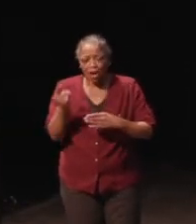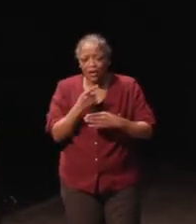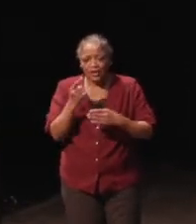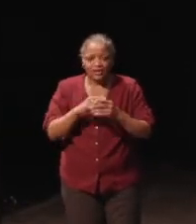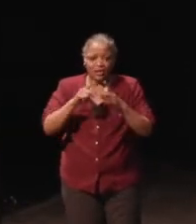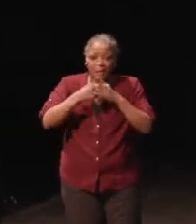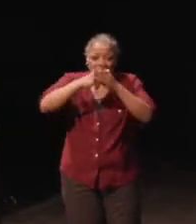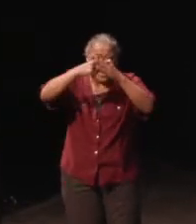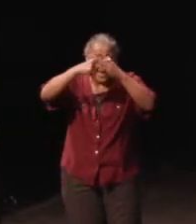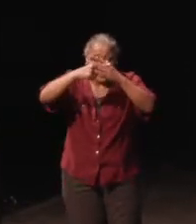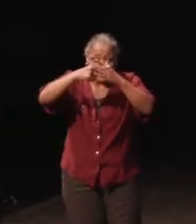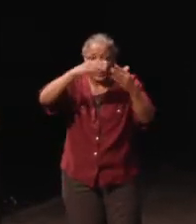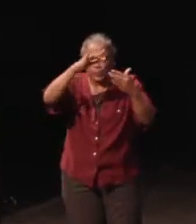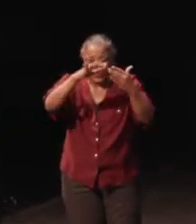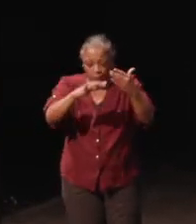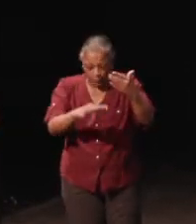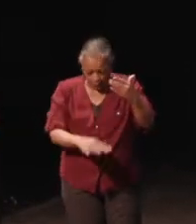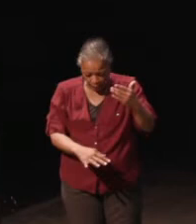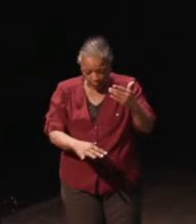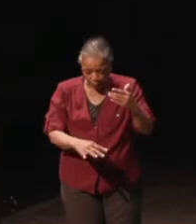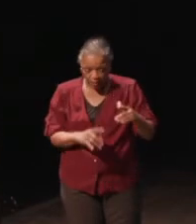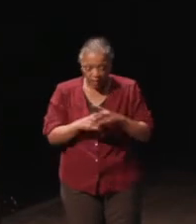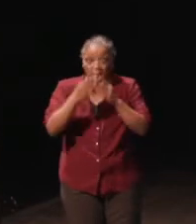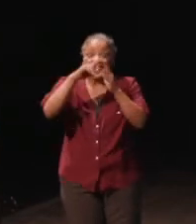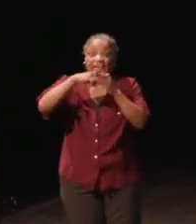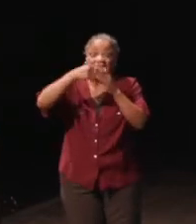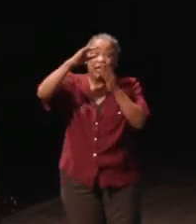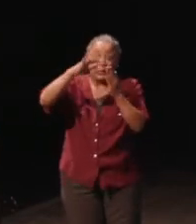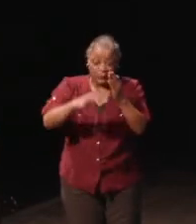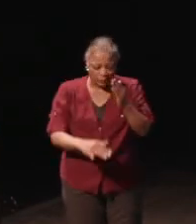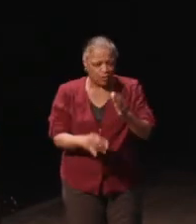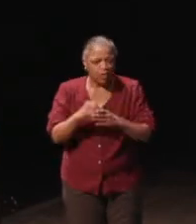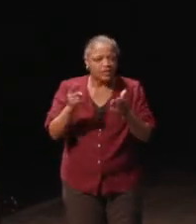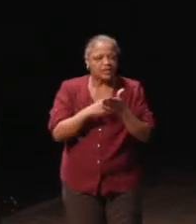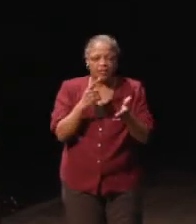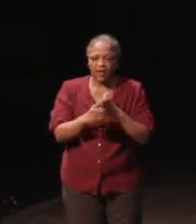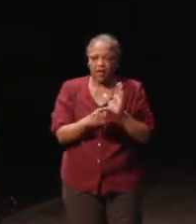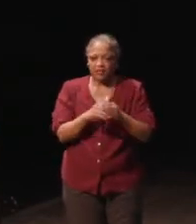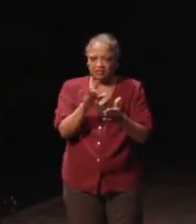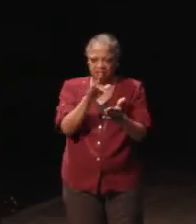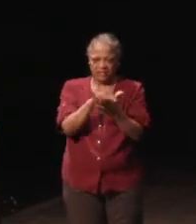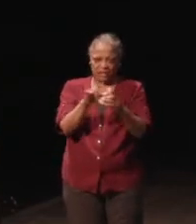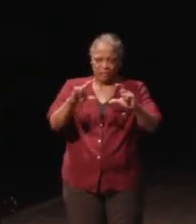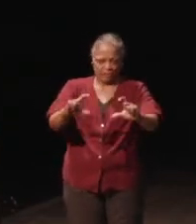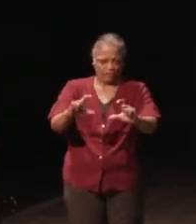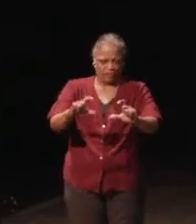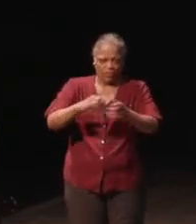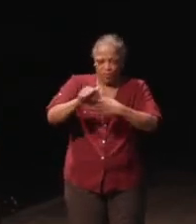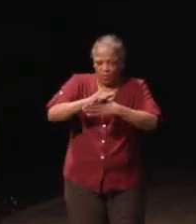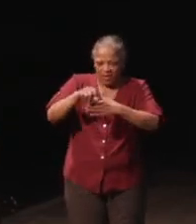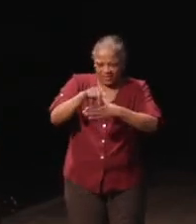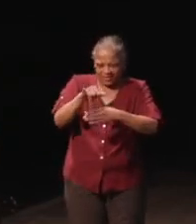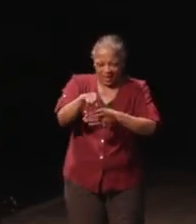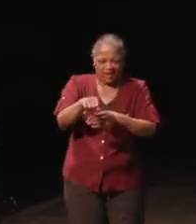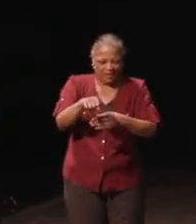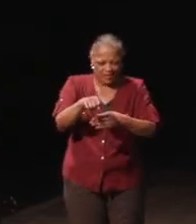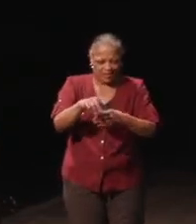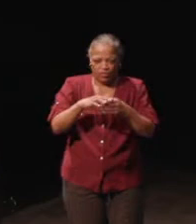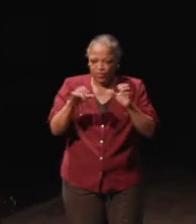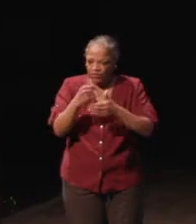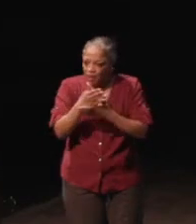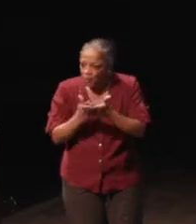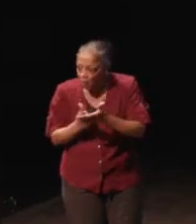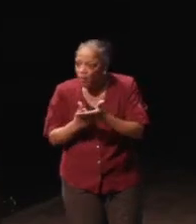the top, right, from the very beginning, but sometimes just a little piece in the middle, and we'll just do